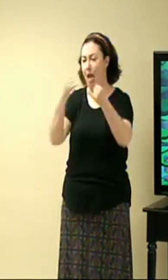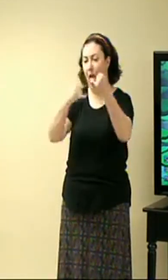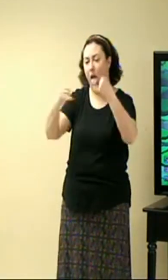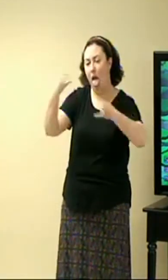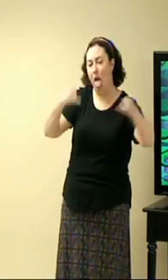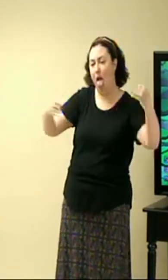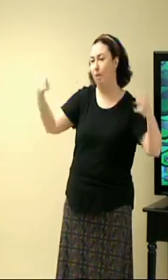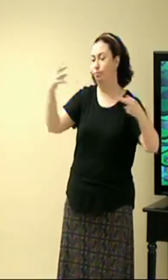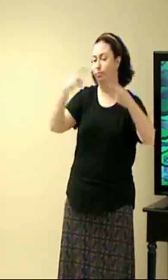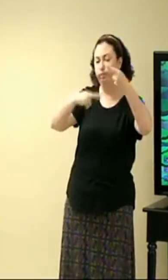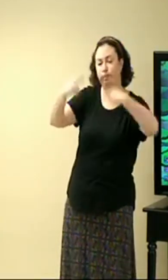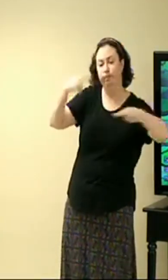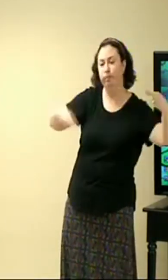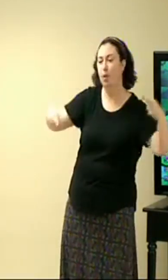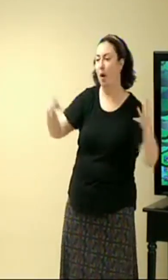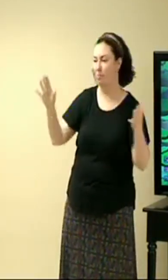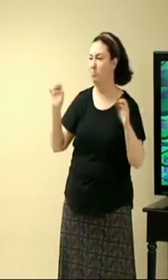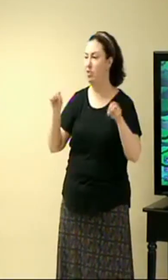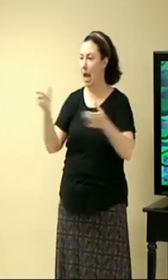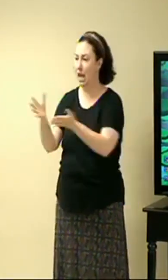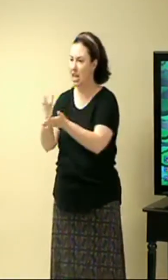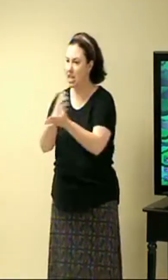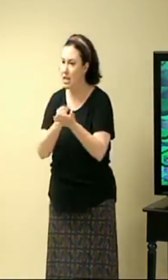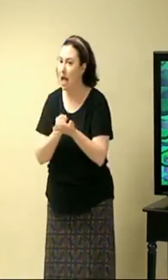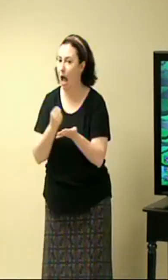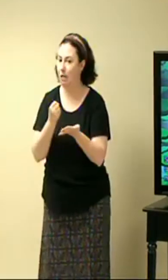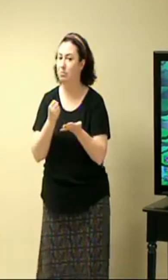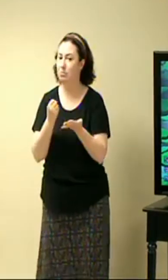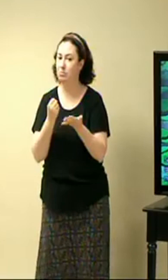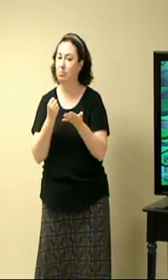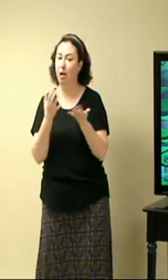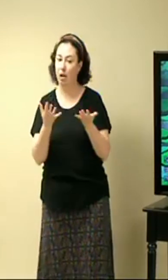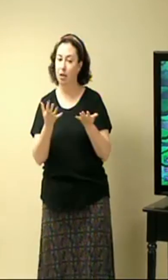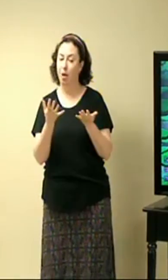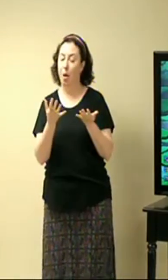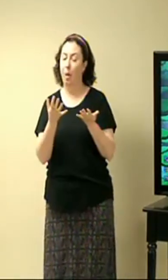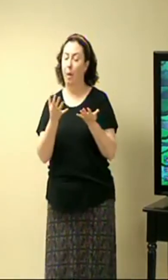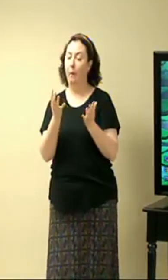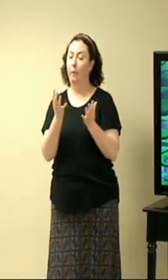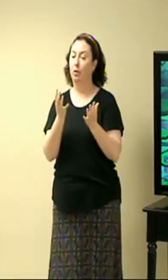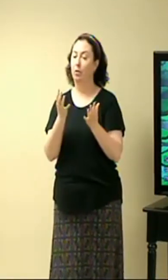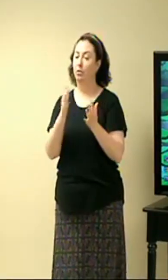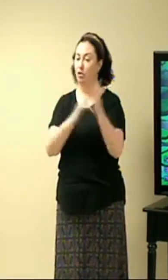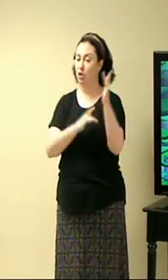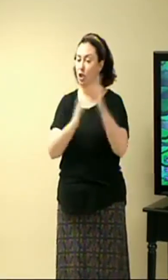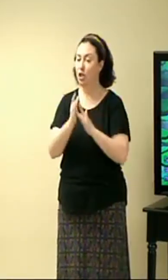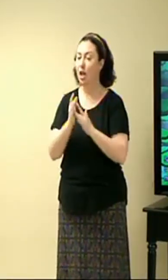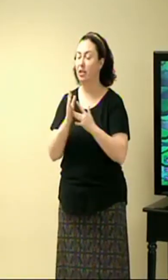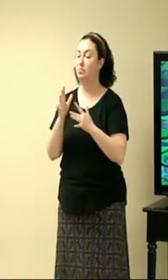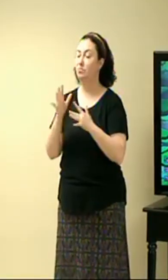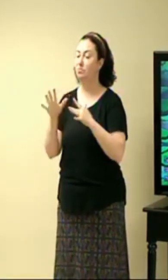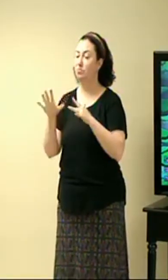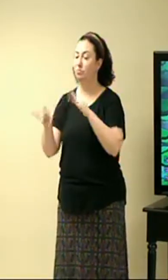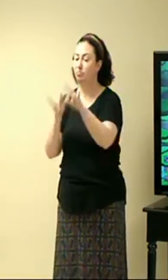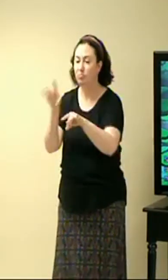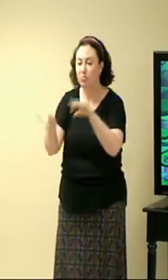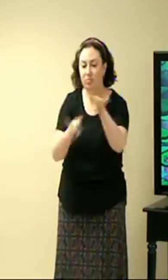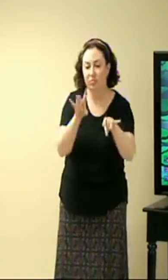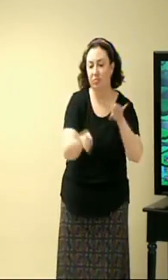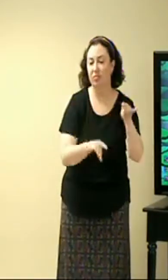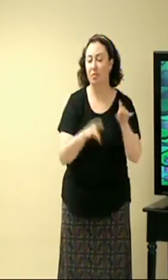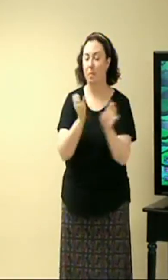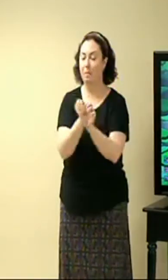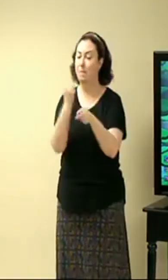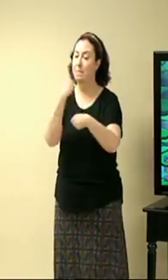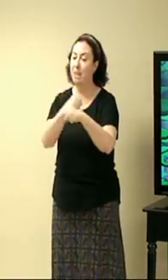this wasn't a whip that would actually hurt people, but it is a whip that would scare people. So Jesus walks around the temple and he finds different cords and he makes a whip. He